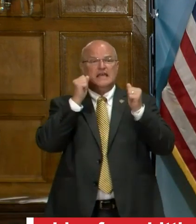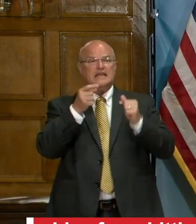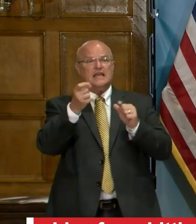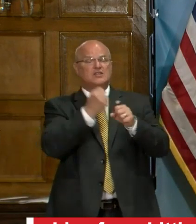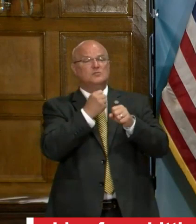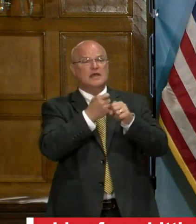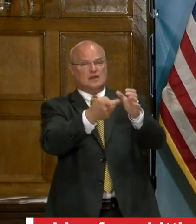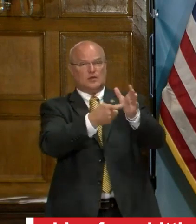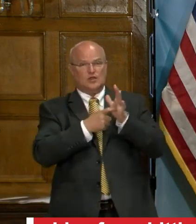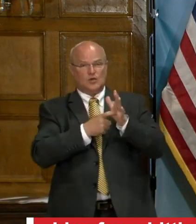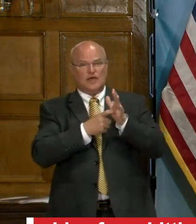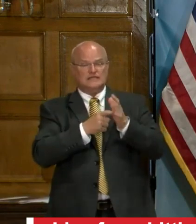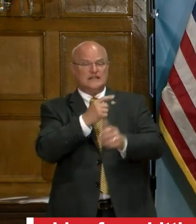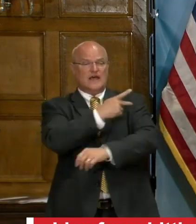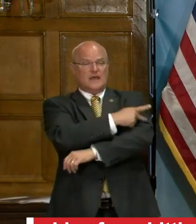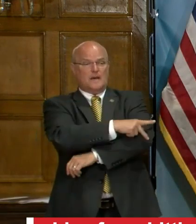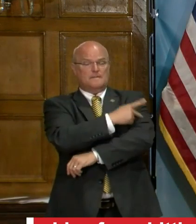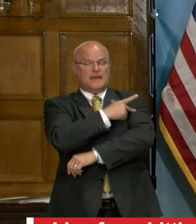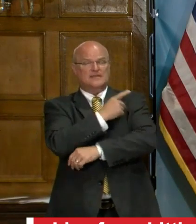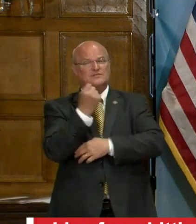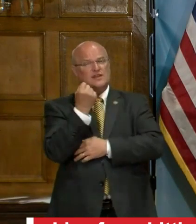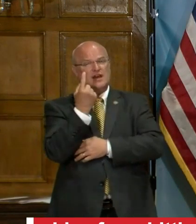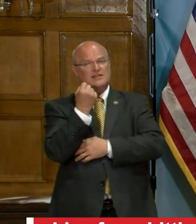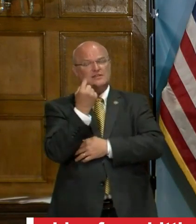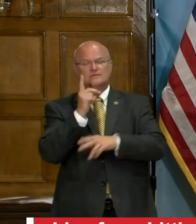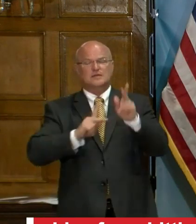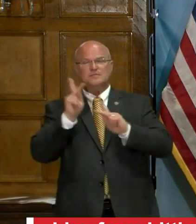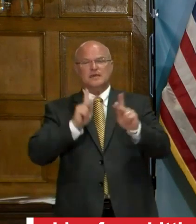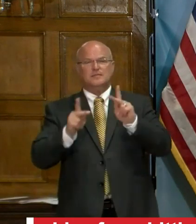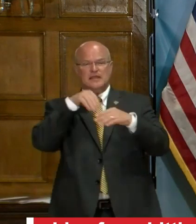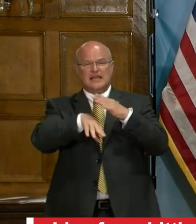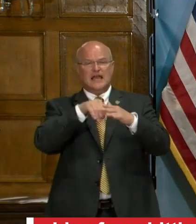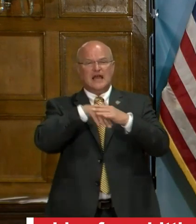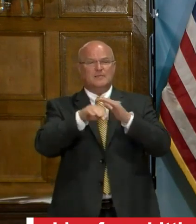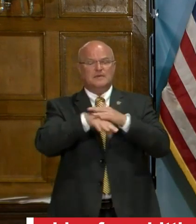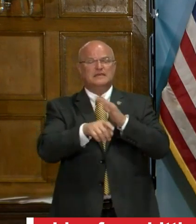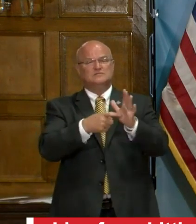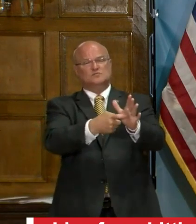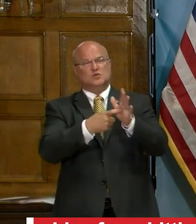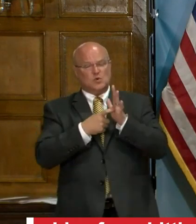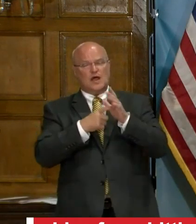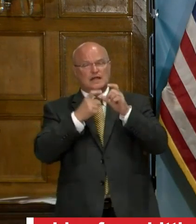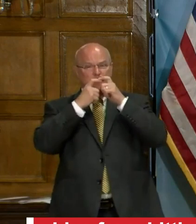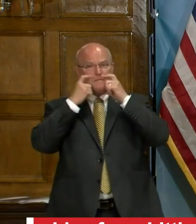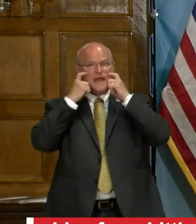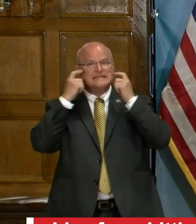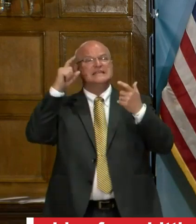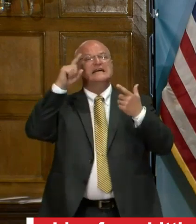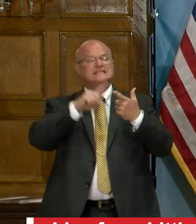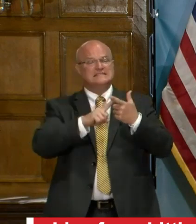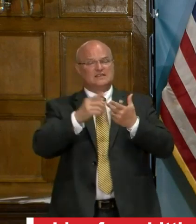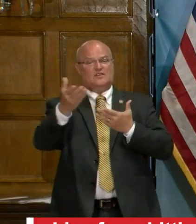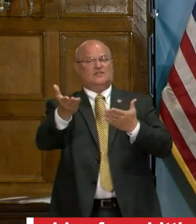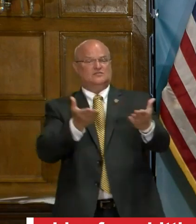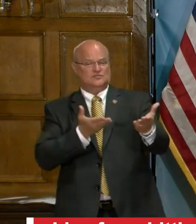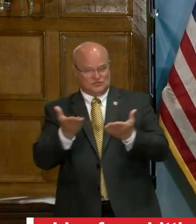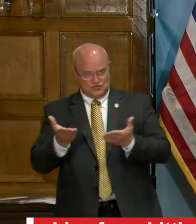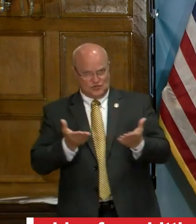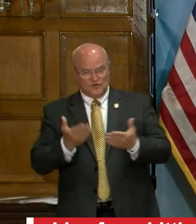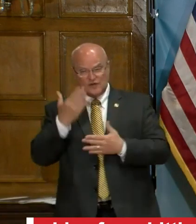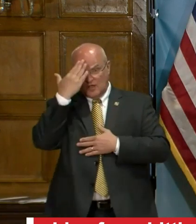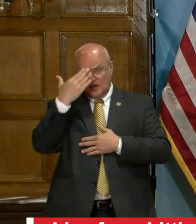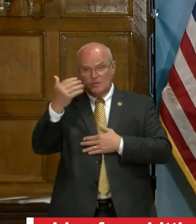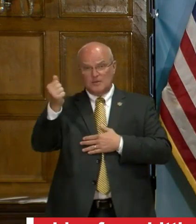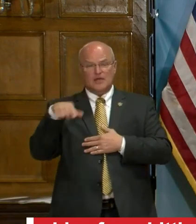you make a request of the patrons to understand the requirement to wear a mask until they're served?"